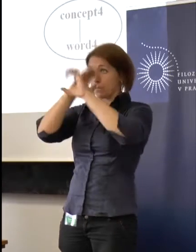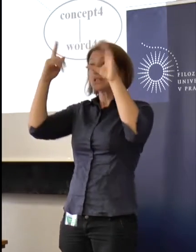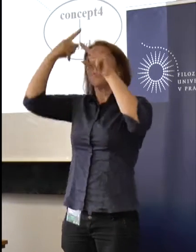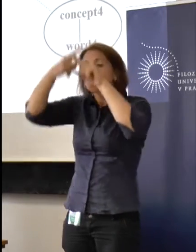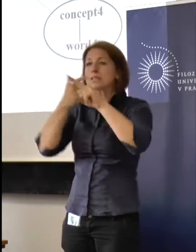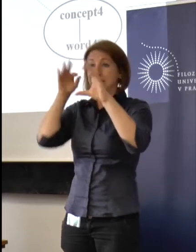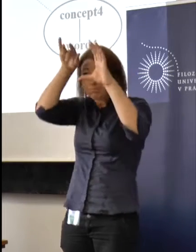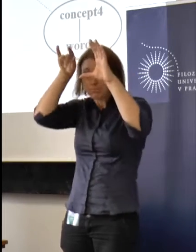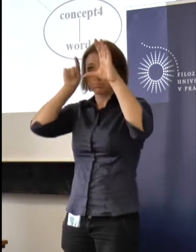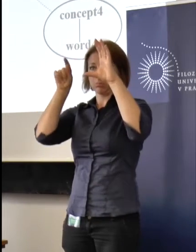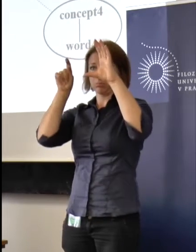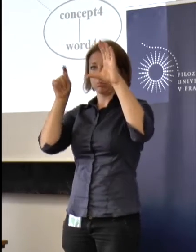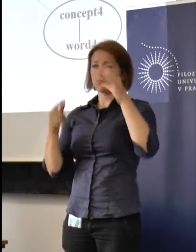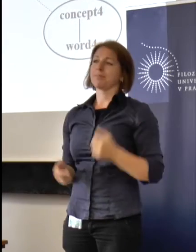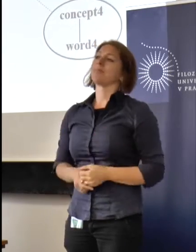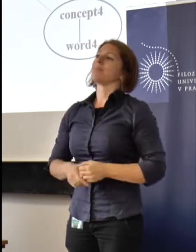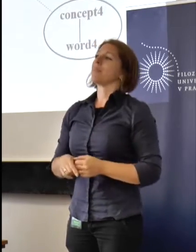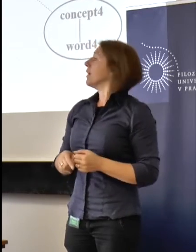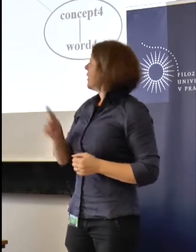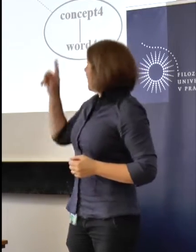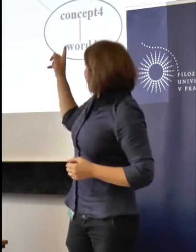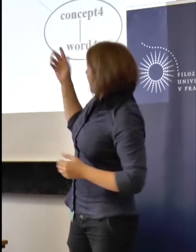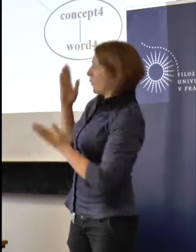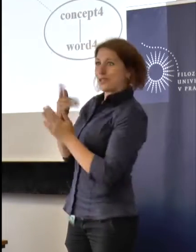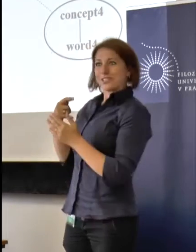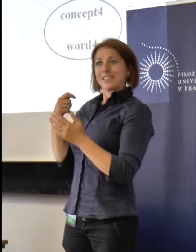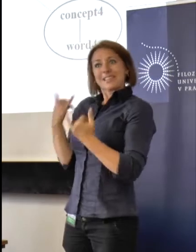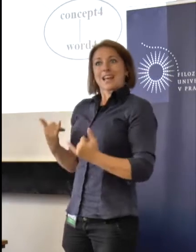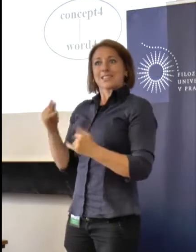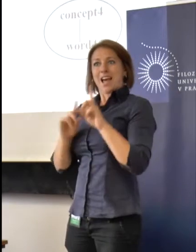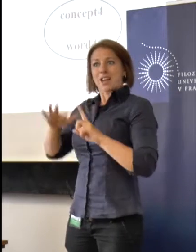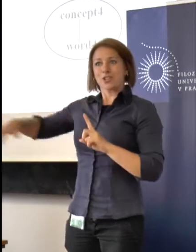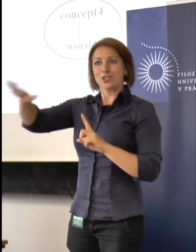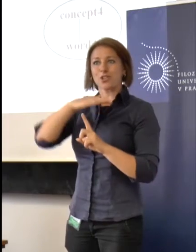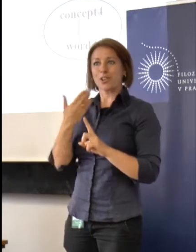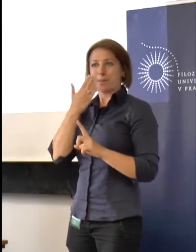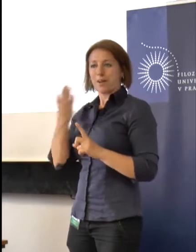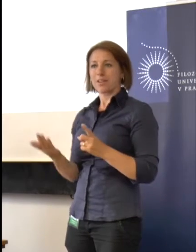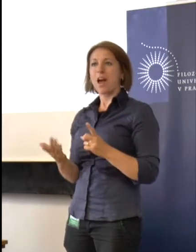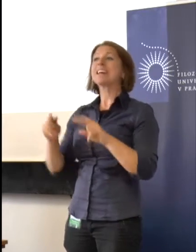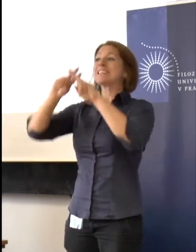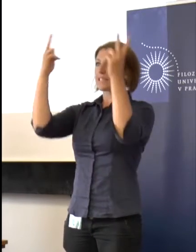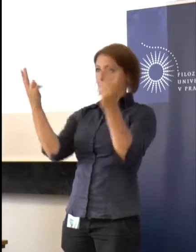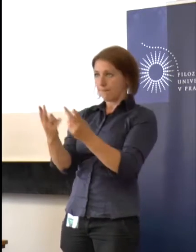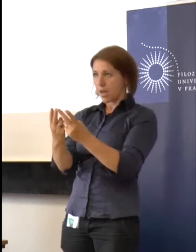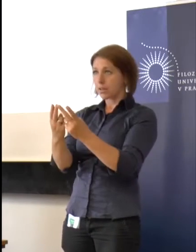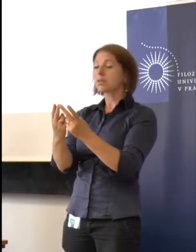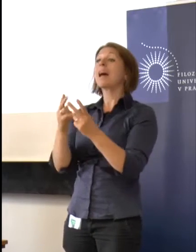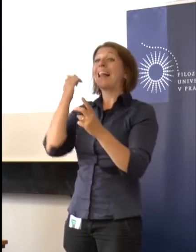languages are different concepts of the world. So this is the main idea. And now I'm going to